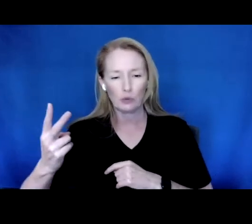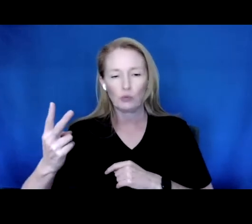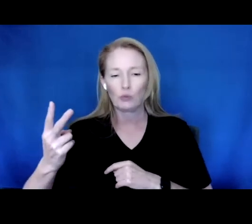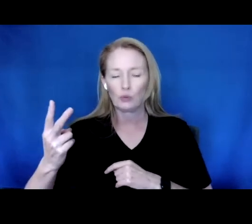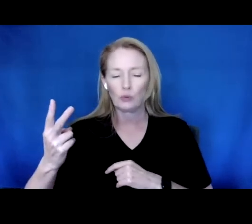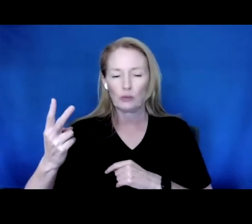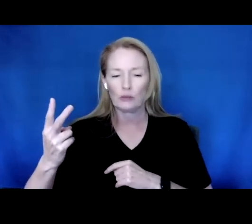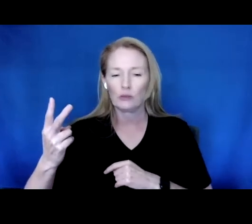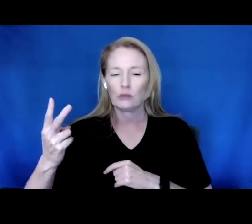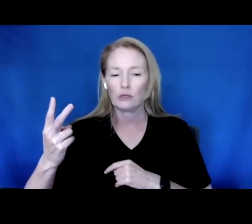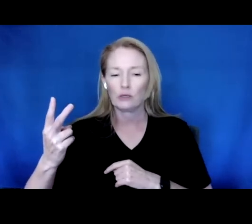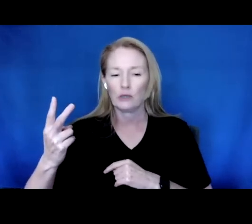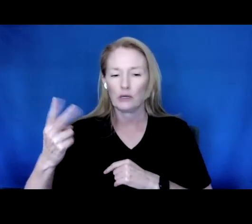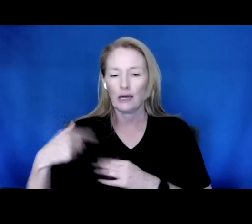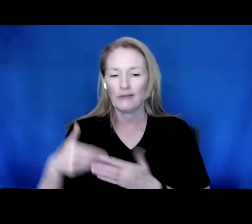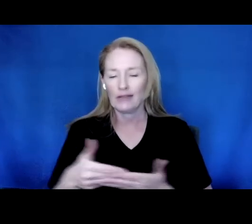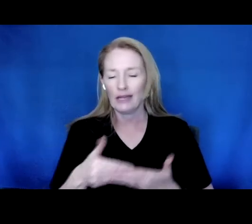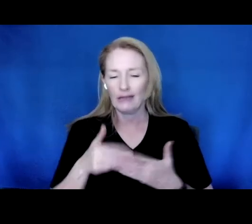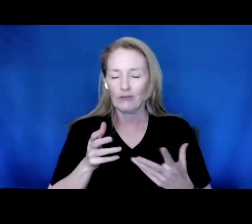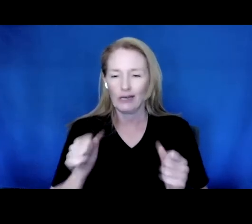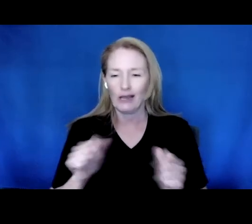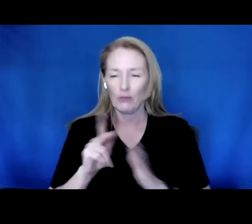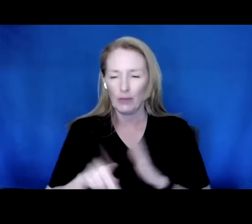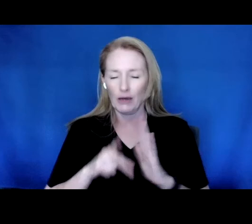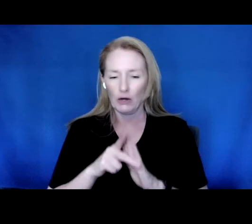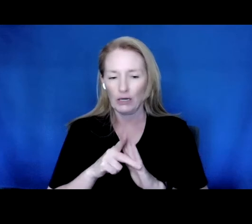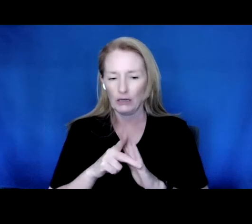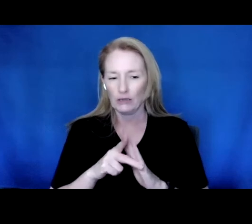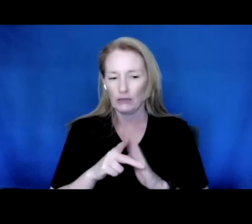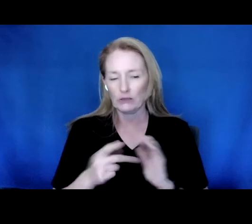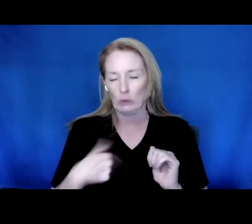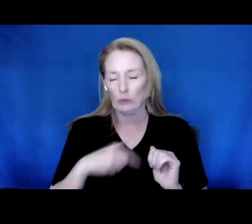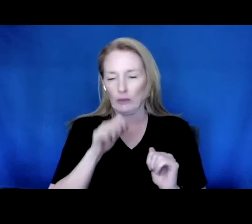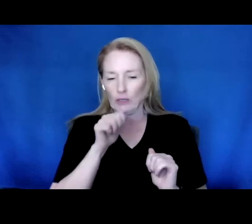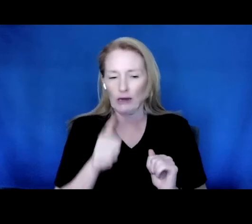further information on the infant sleep environment.